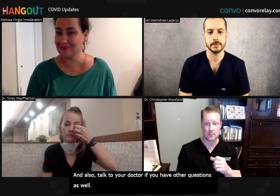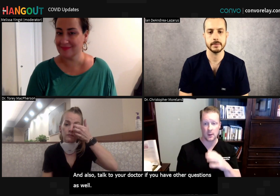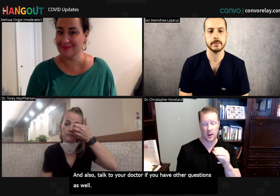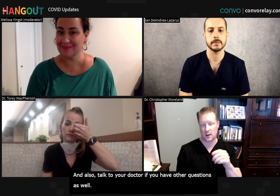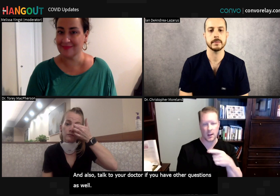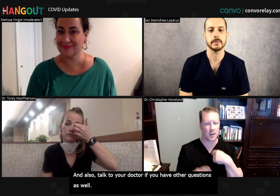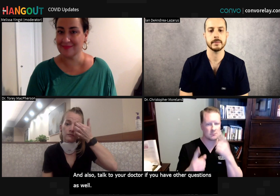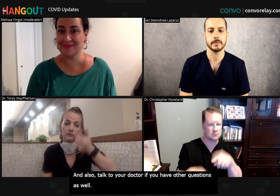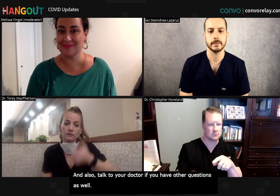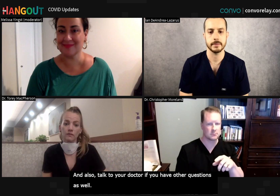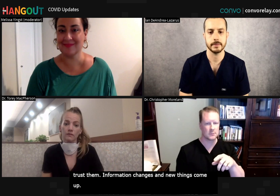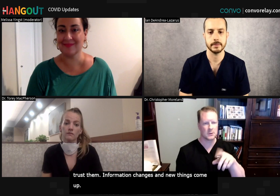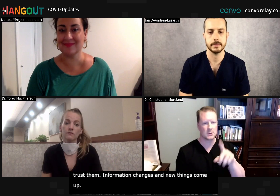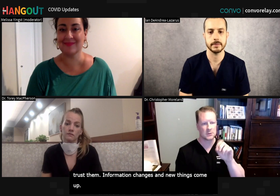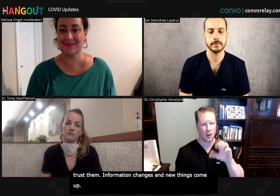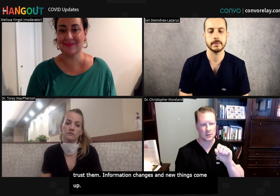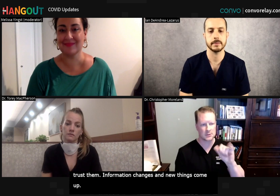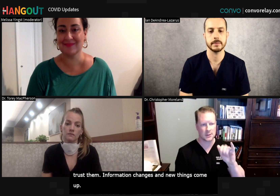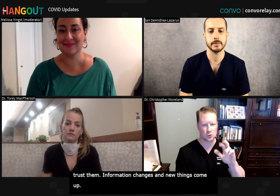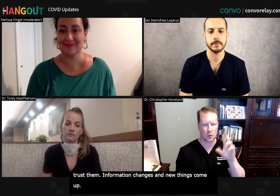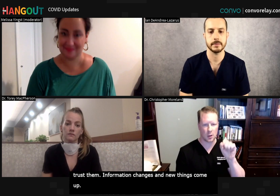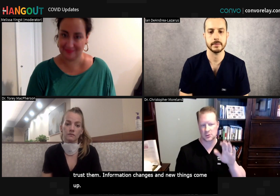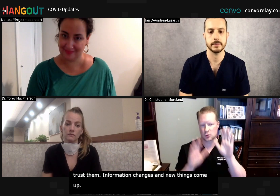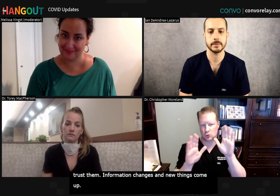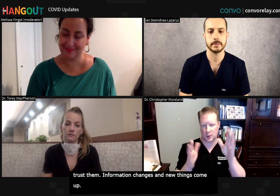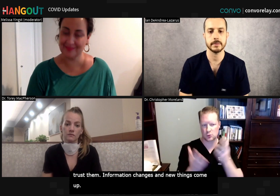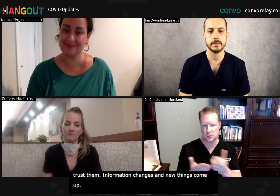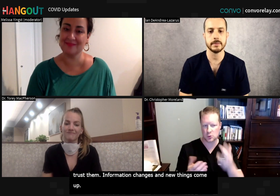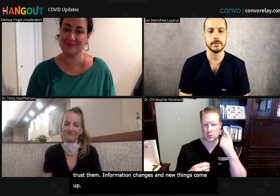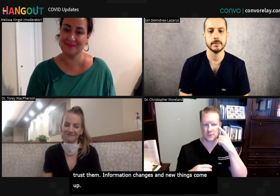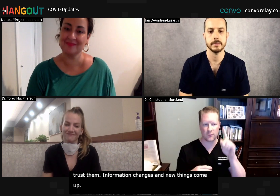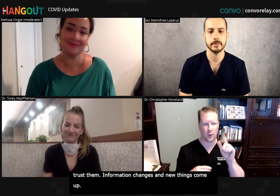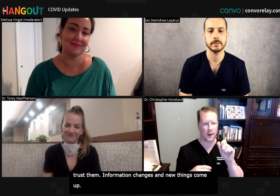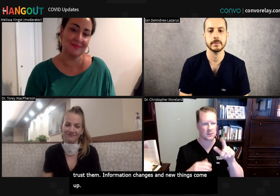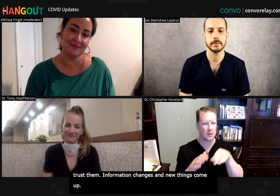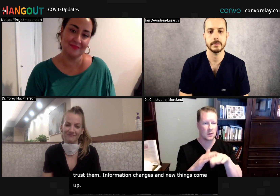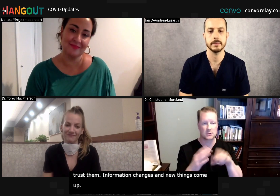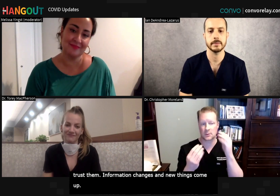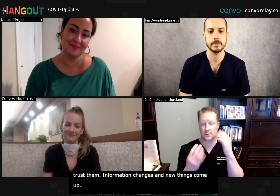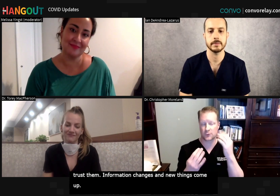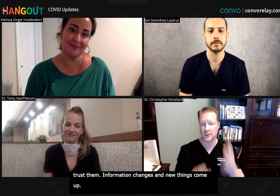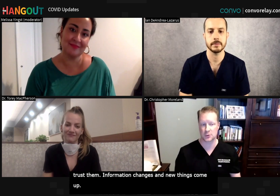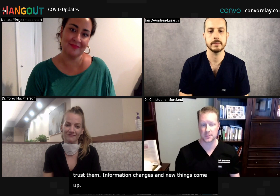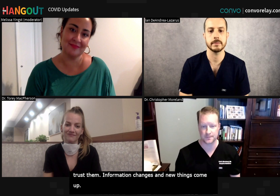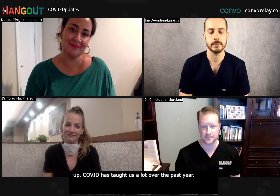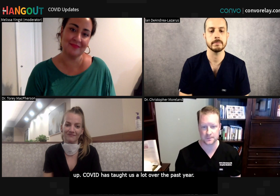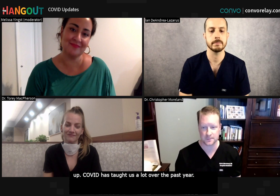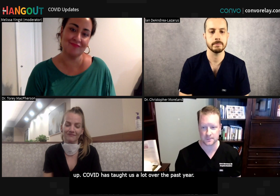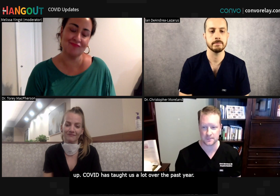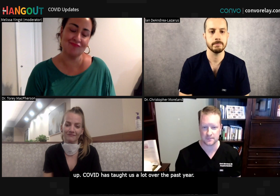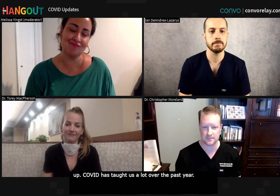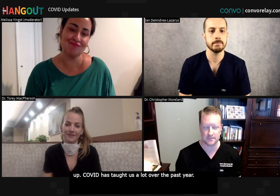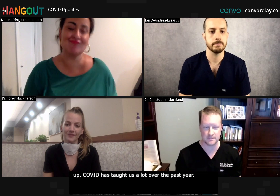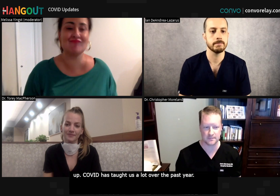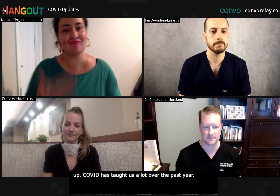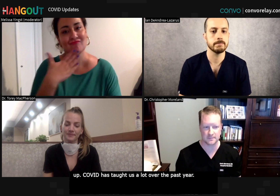over the past year, so we have to trust them. And I think, Docs and Scrubs, is great. It's got good information there as